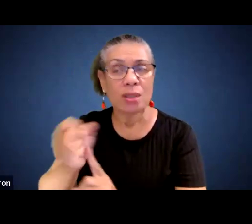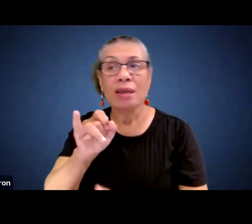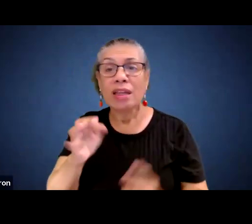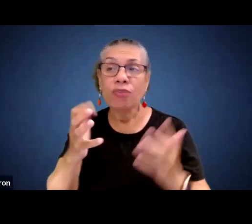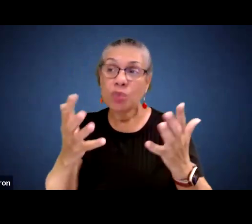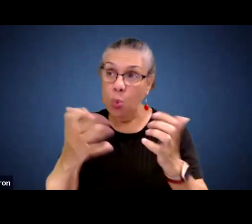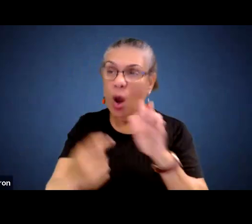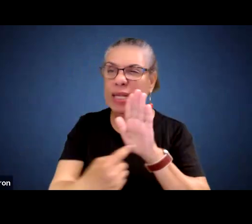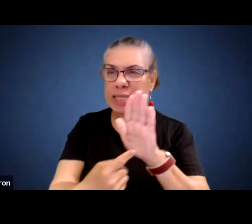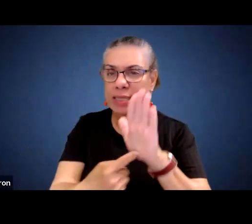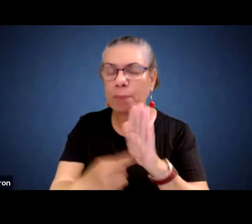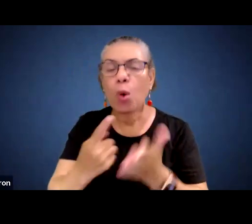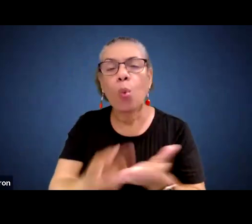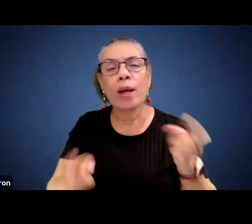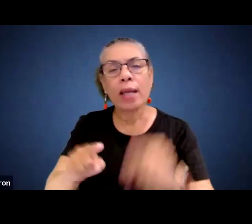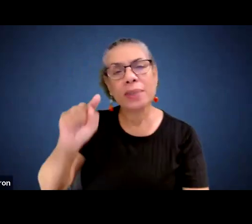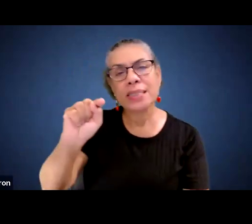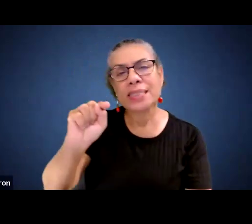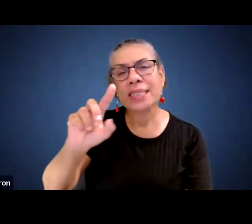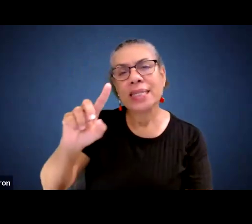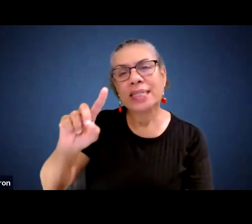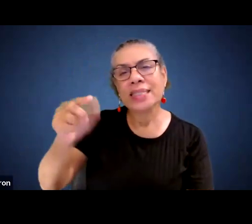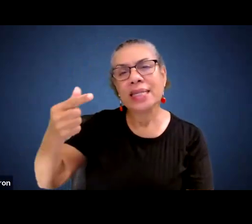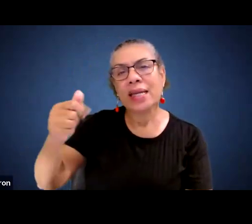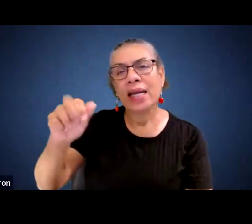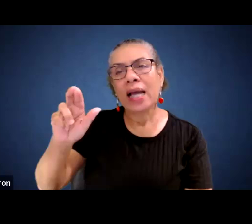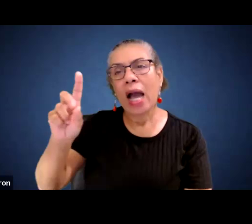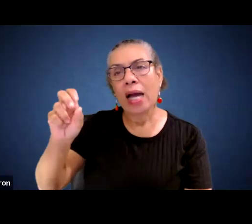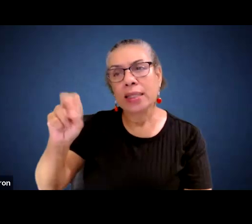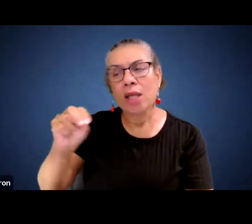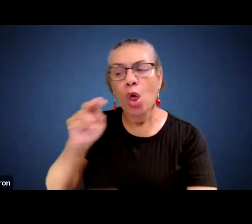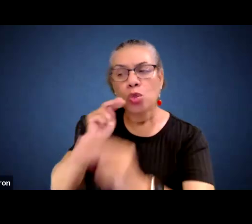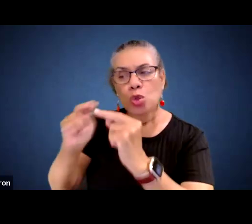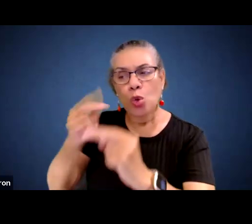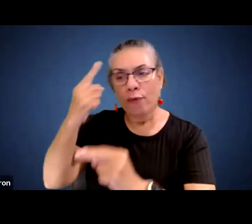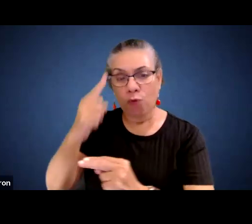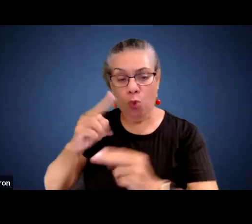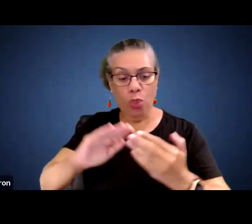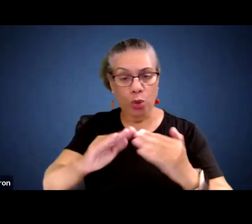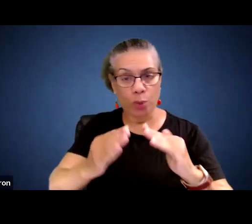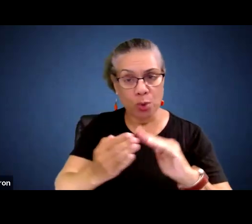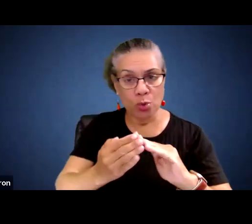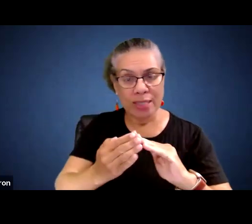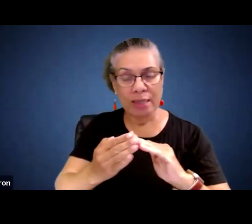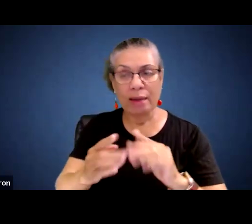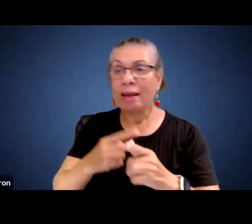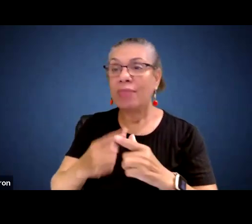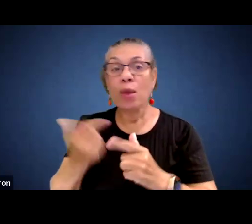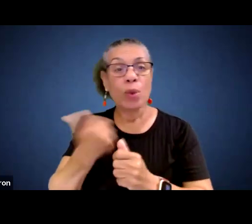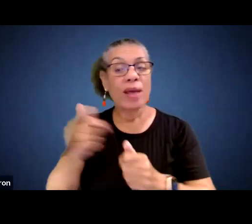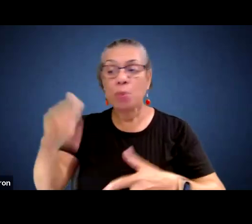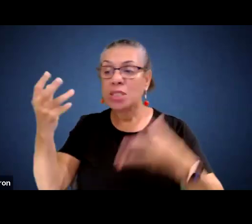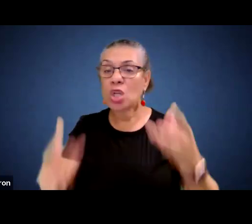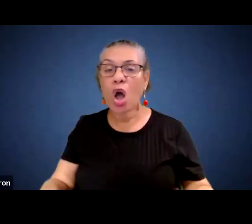example, what happened at TD Garden is a great example of negotiating something for the community. And then when everybody's gone, everybody